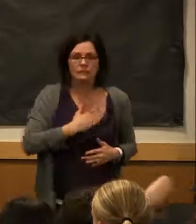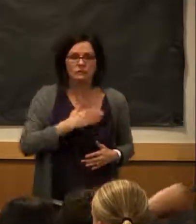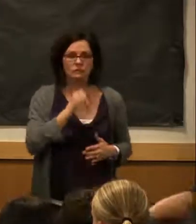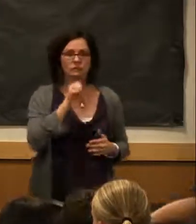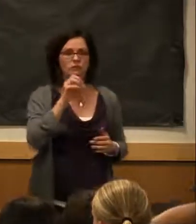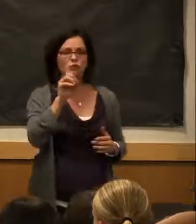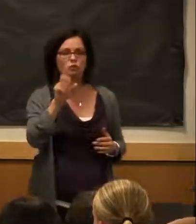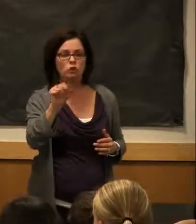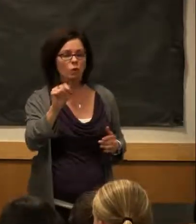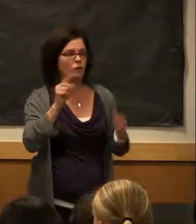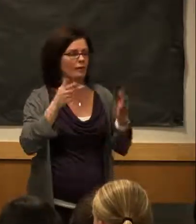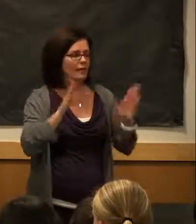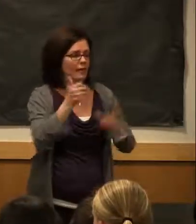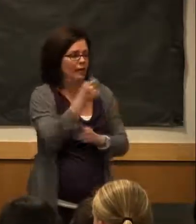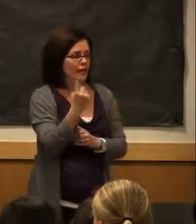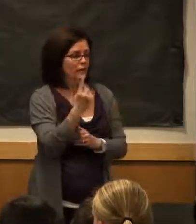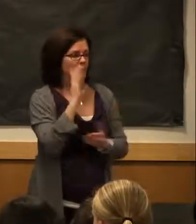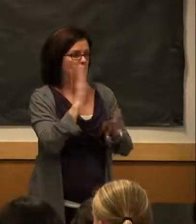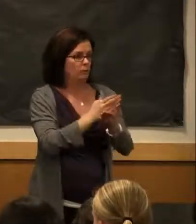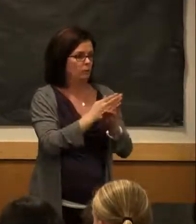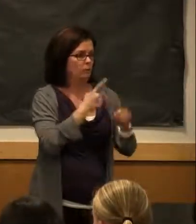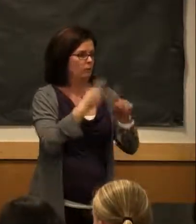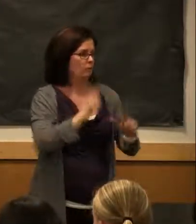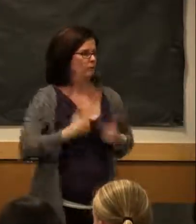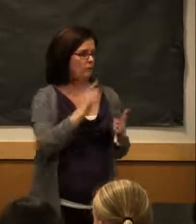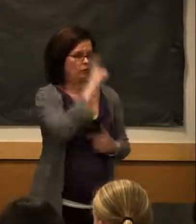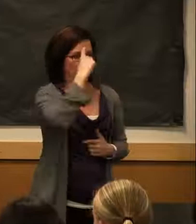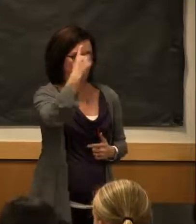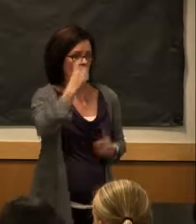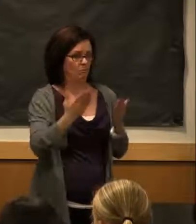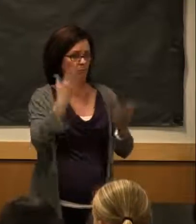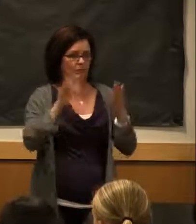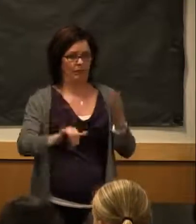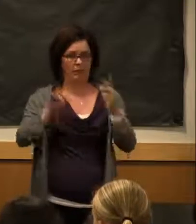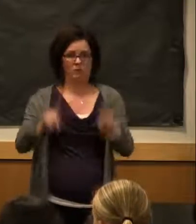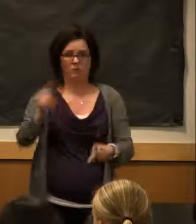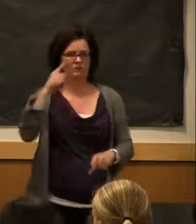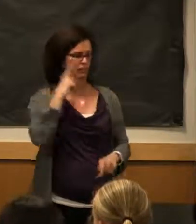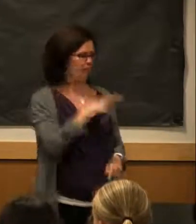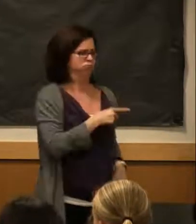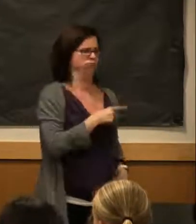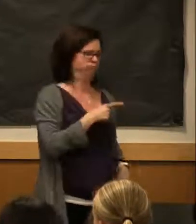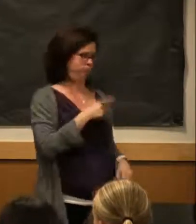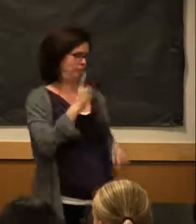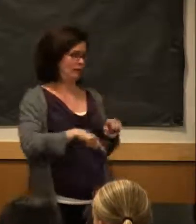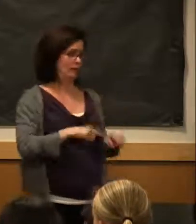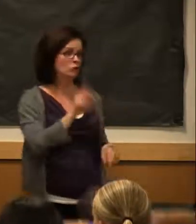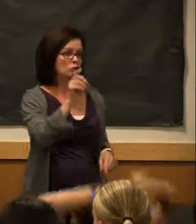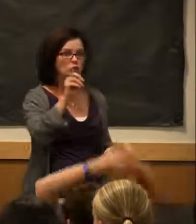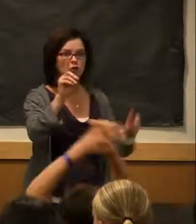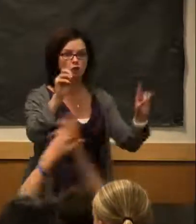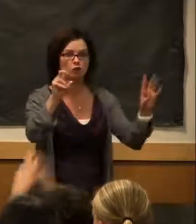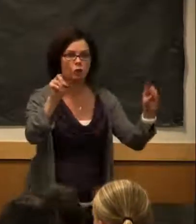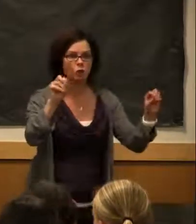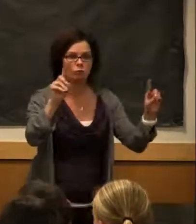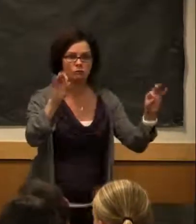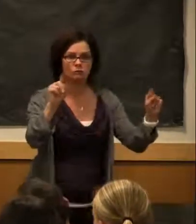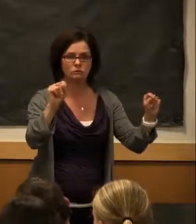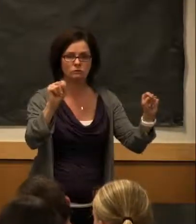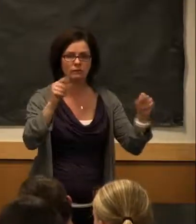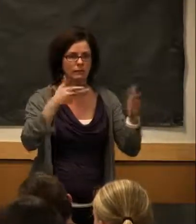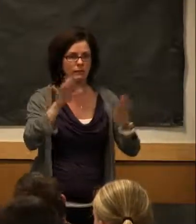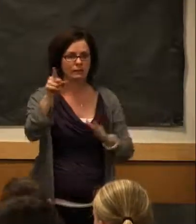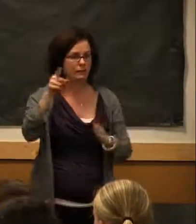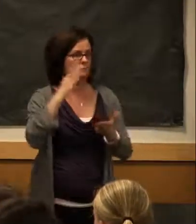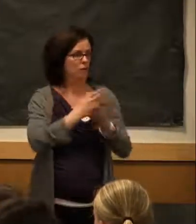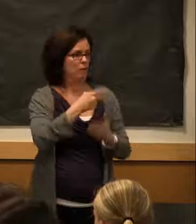you from living your dream. They may not think you can do it. Don't let them stop you. You do what you want to do